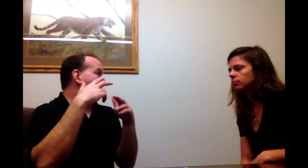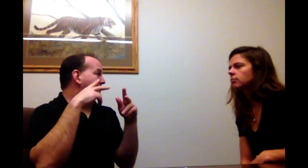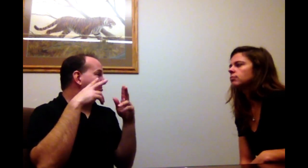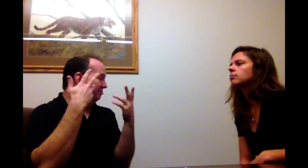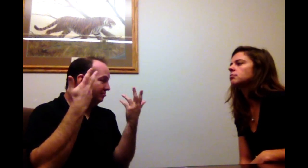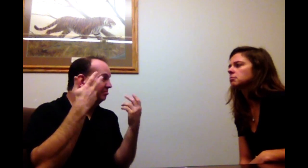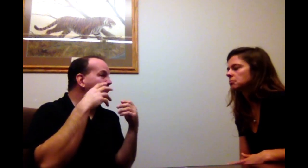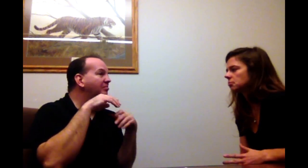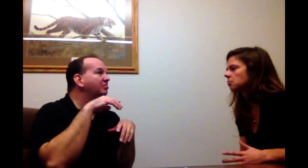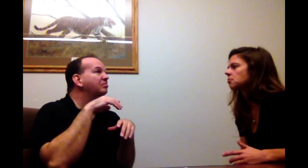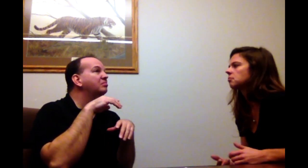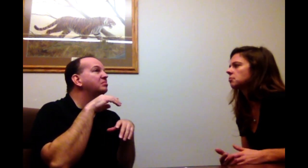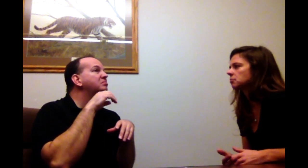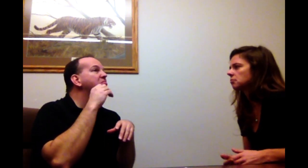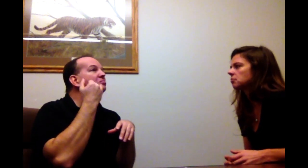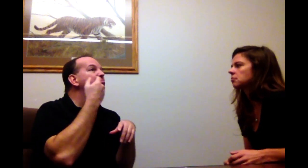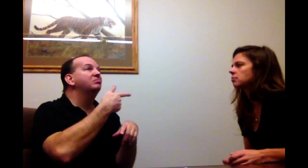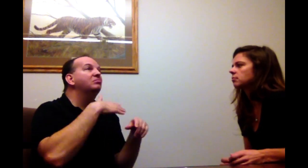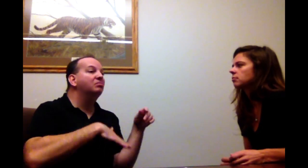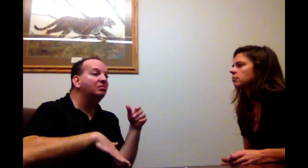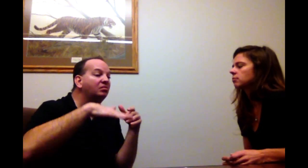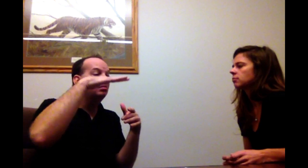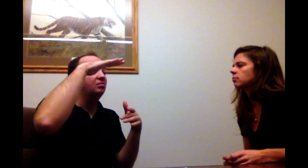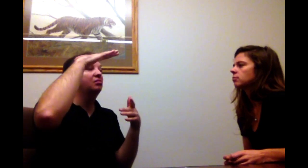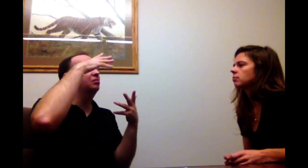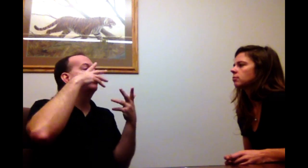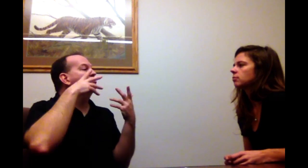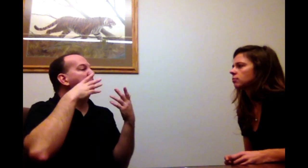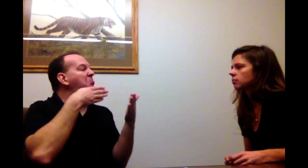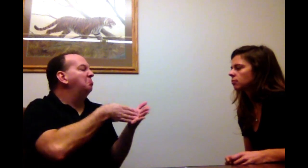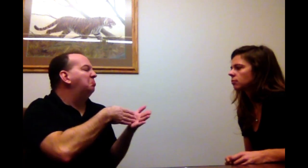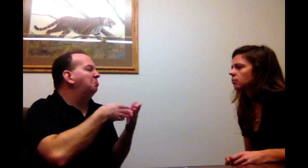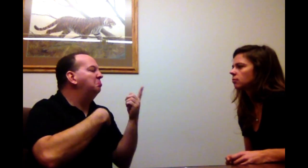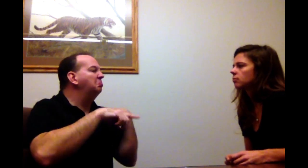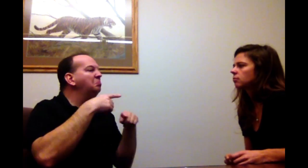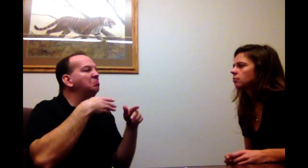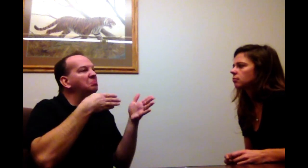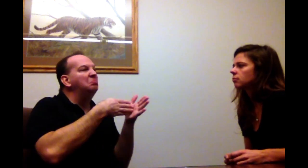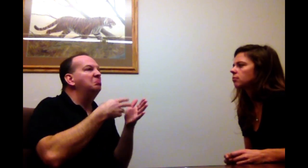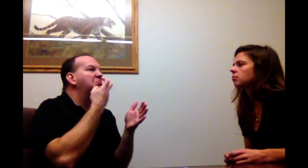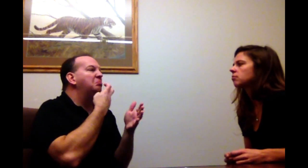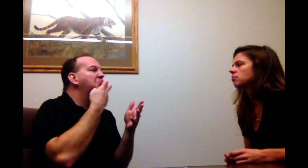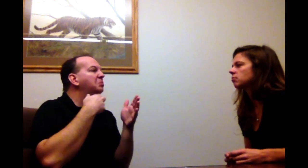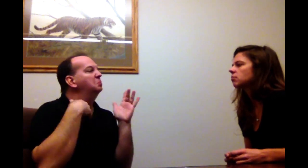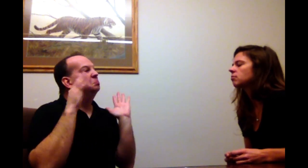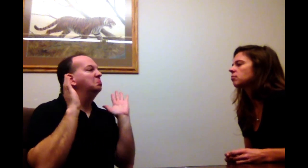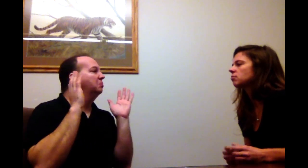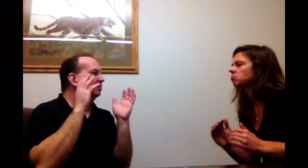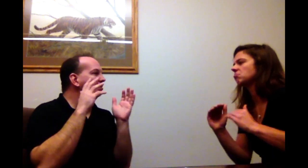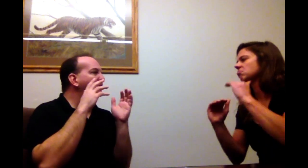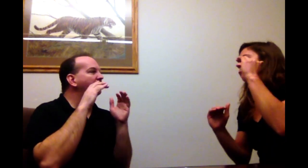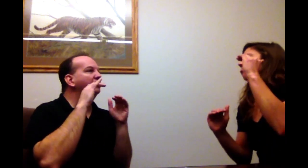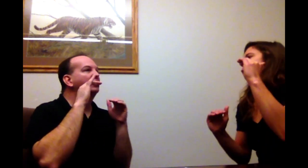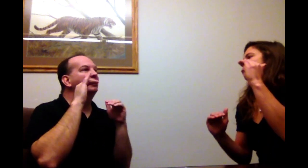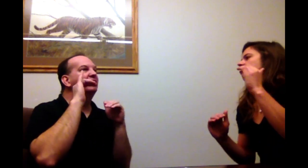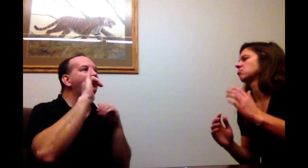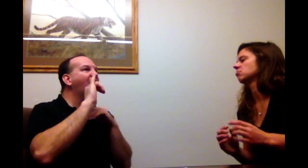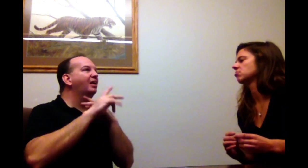If they grow up and they are against sign and feel like they are above the deaf because they are oral, then the community